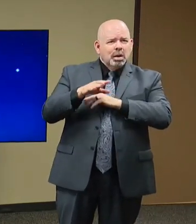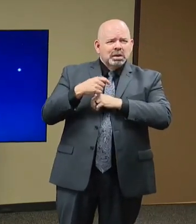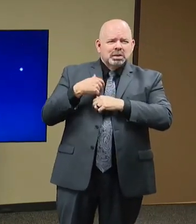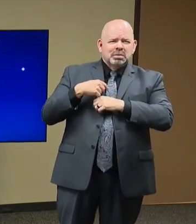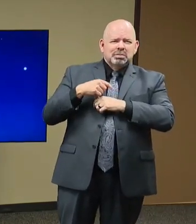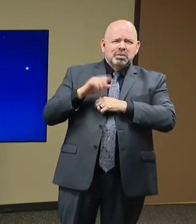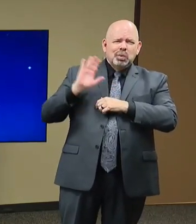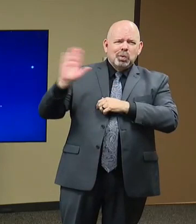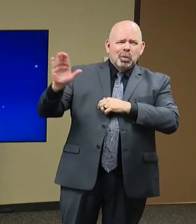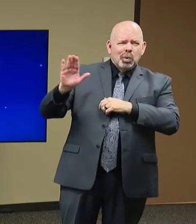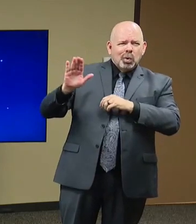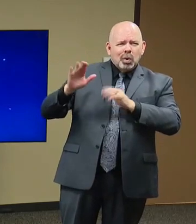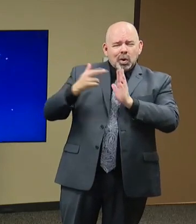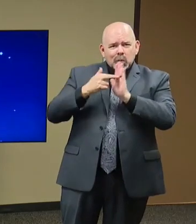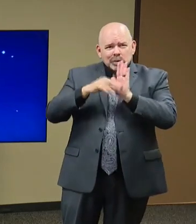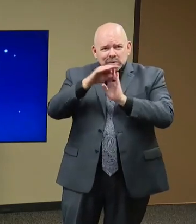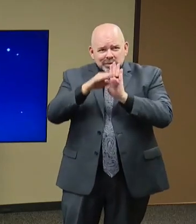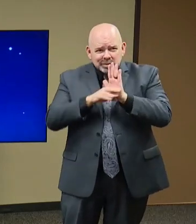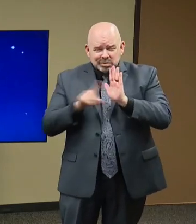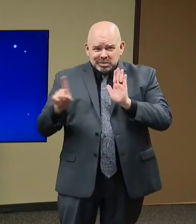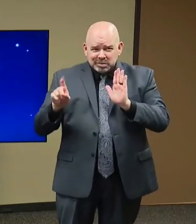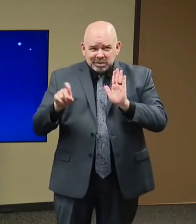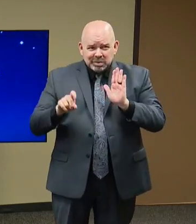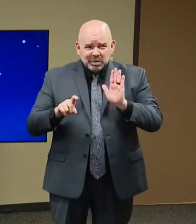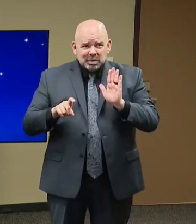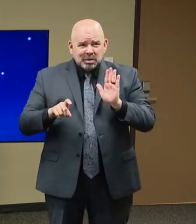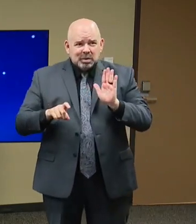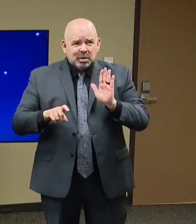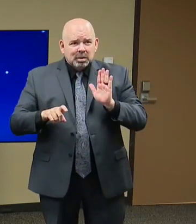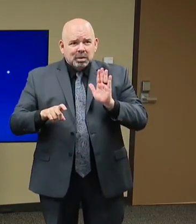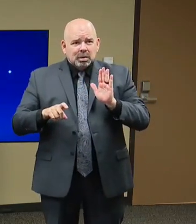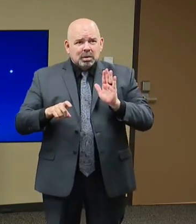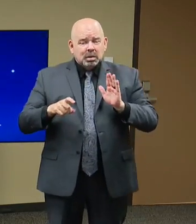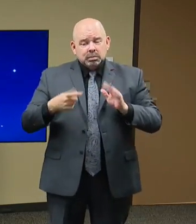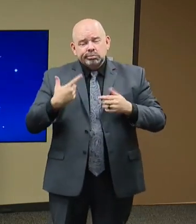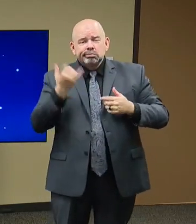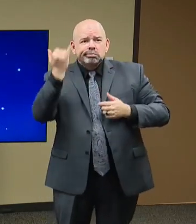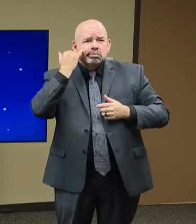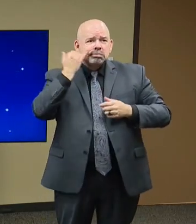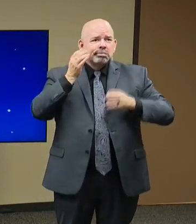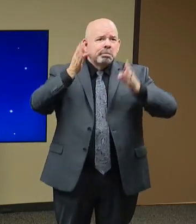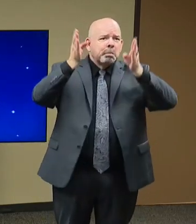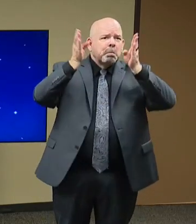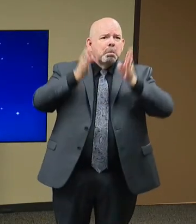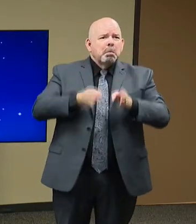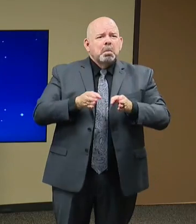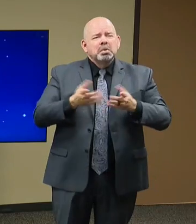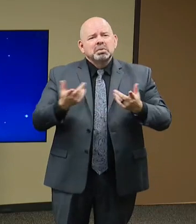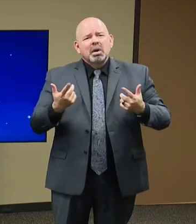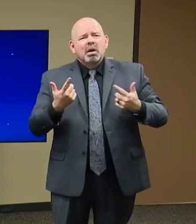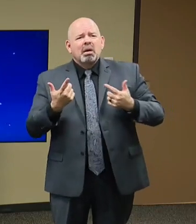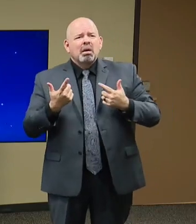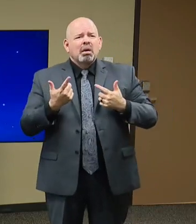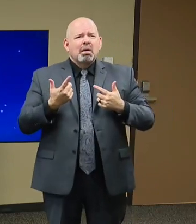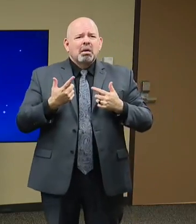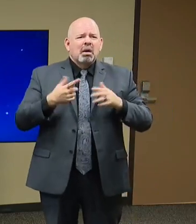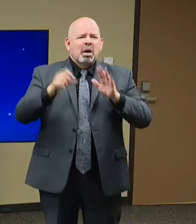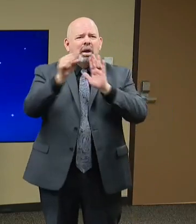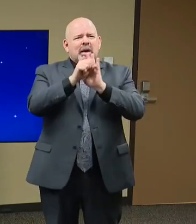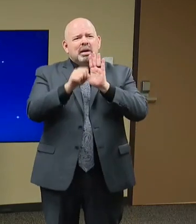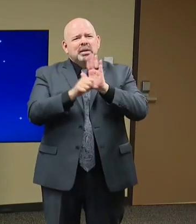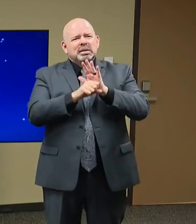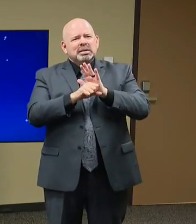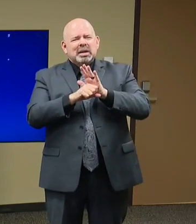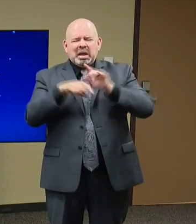thinking of the person who just thinks this is nanny state run amok. I have seen Dallas